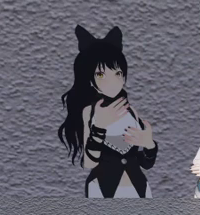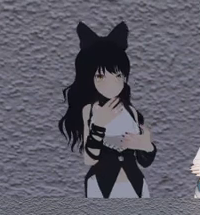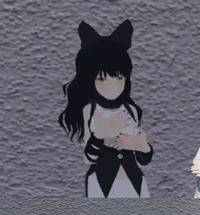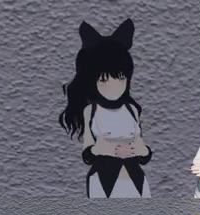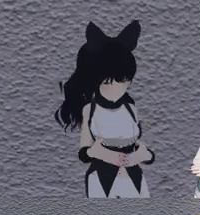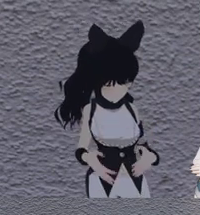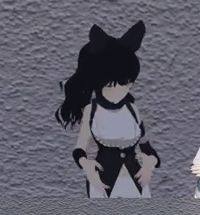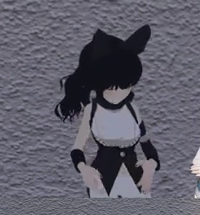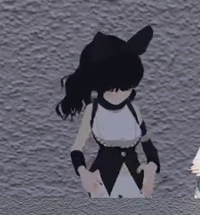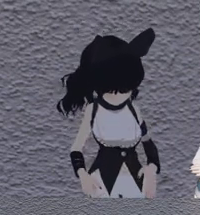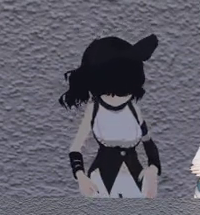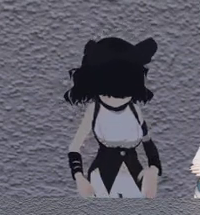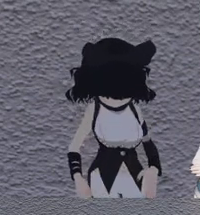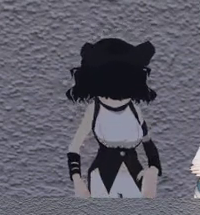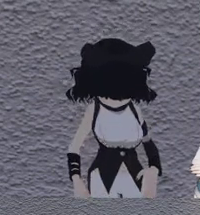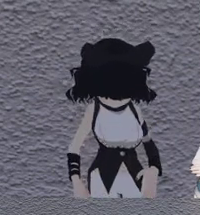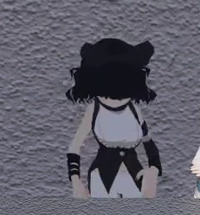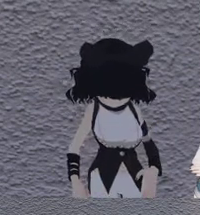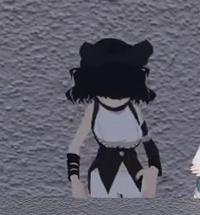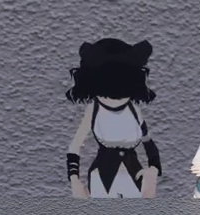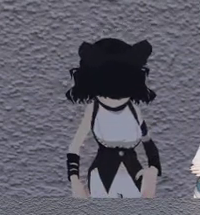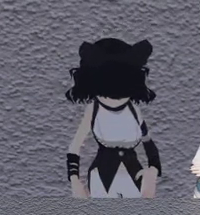Good. Good.